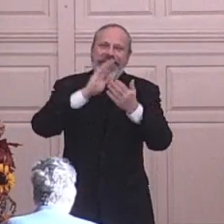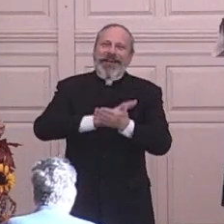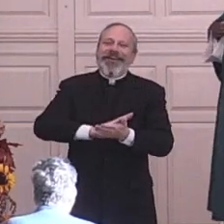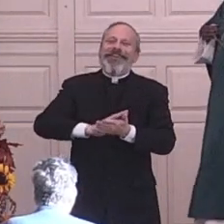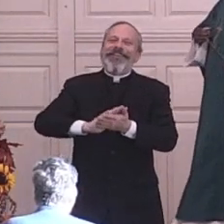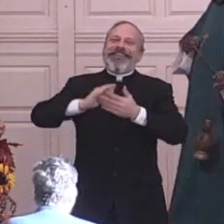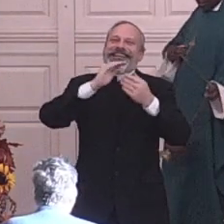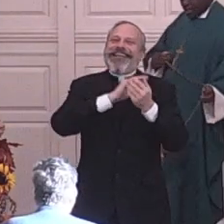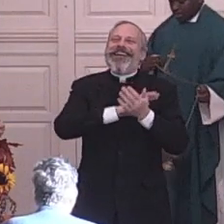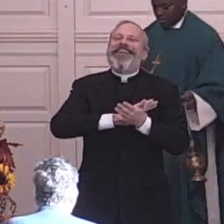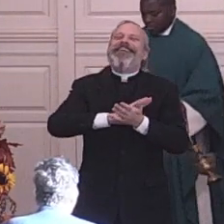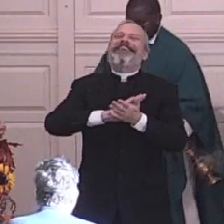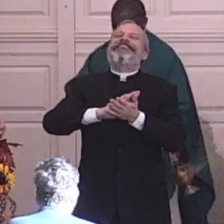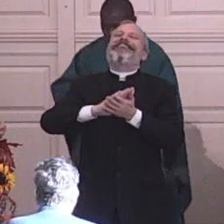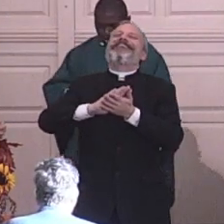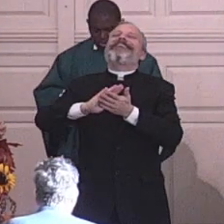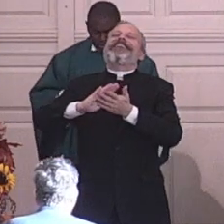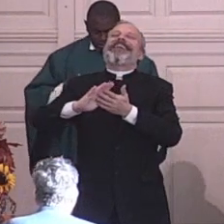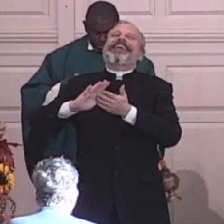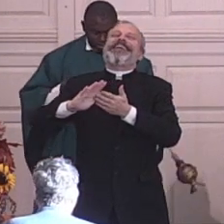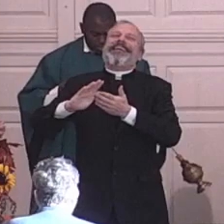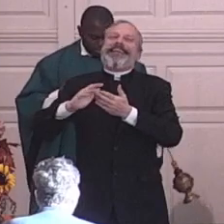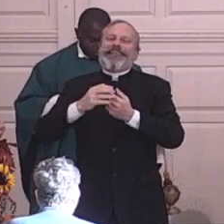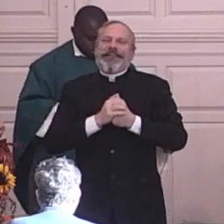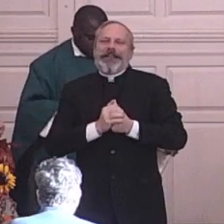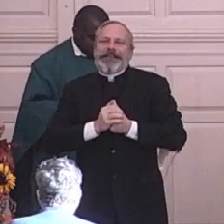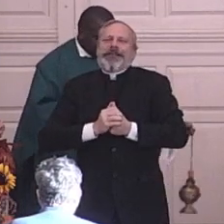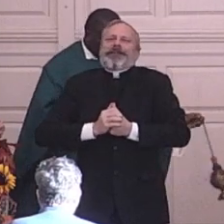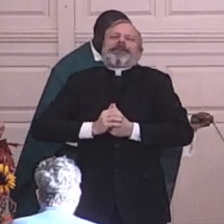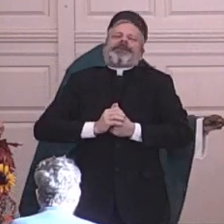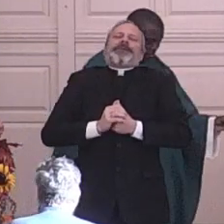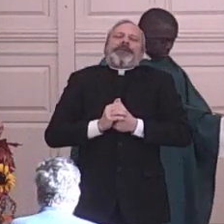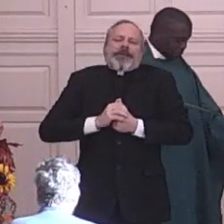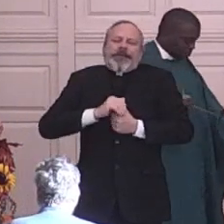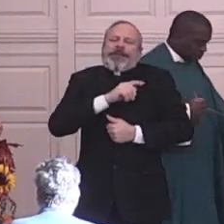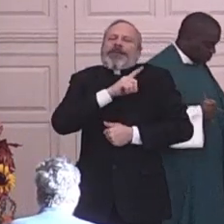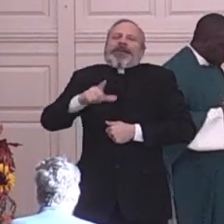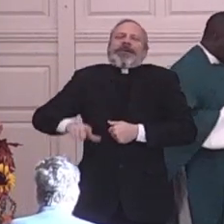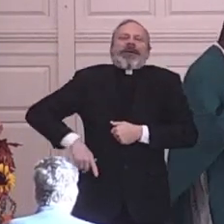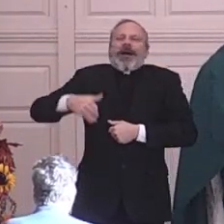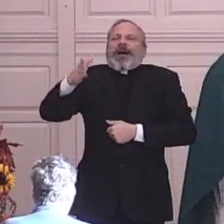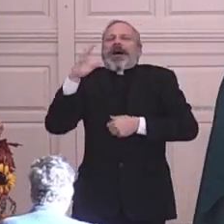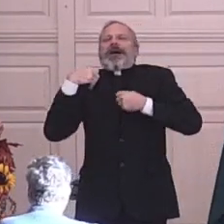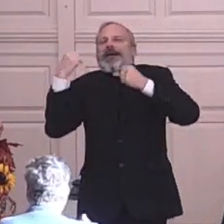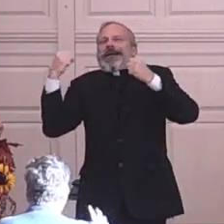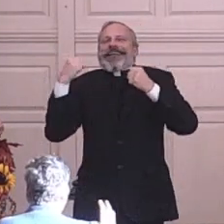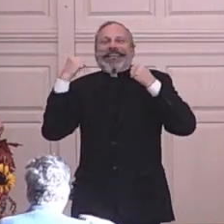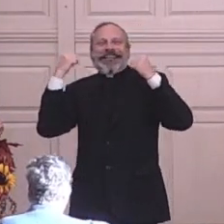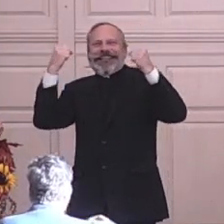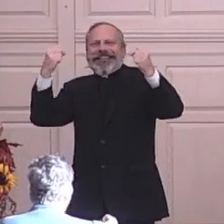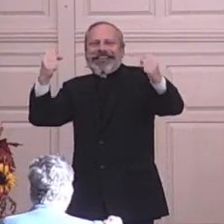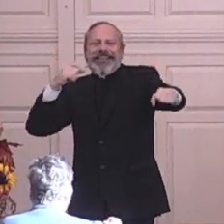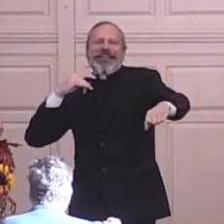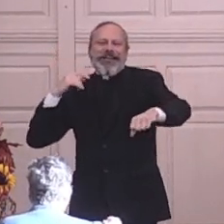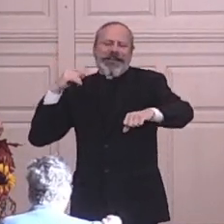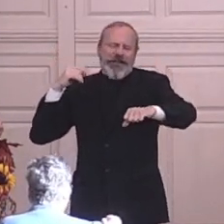Holy, holy, holy, Lord God